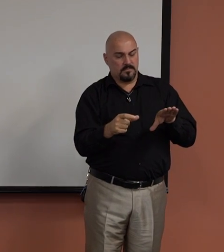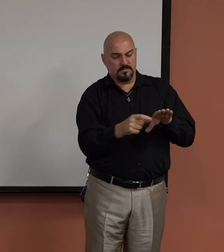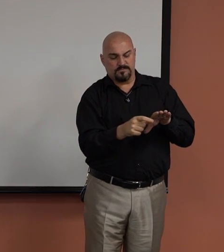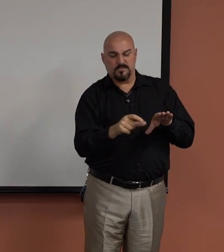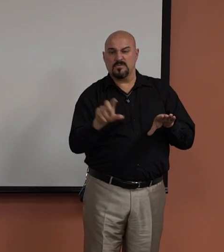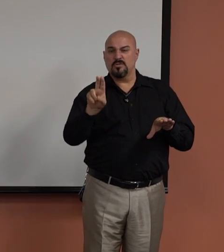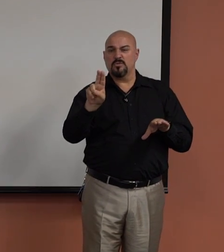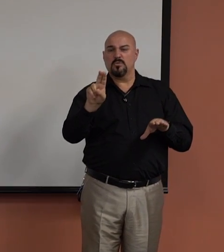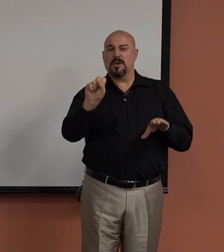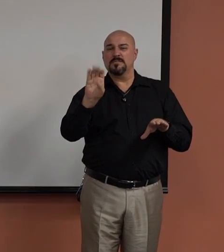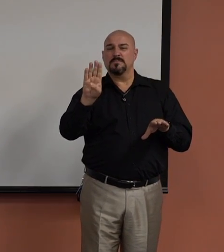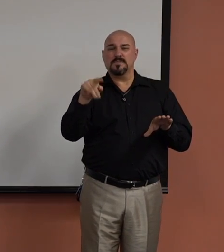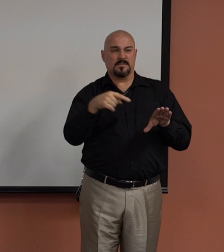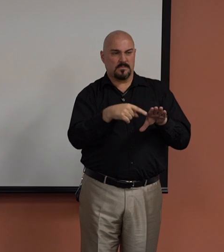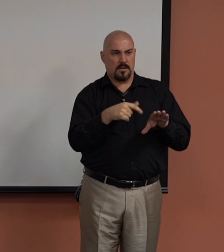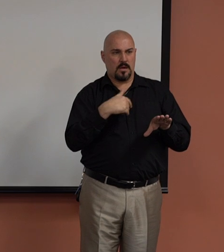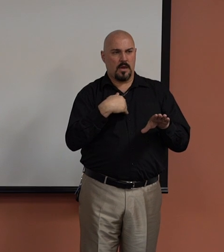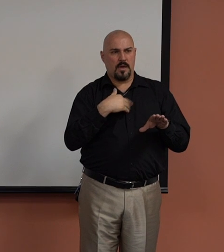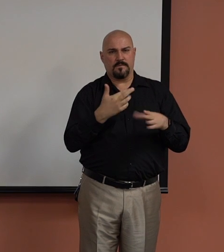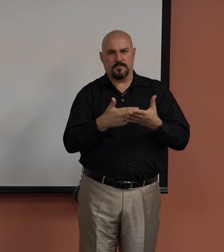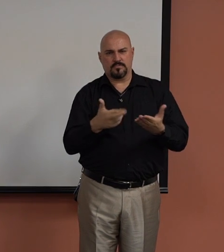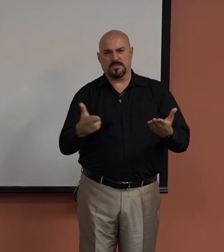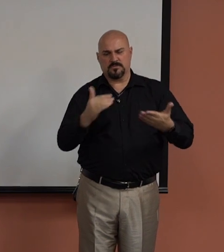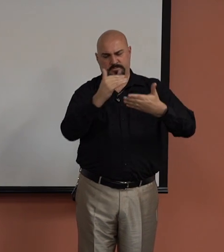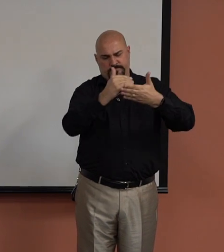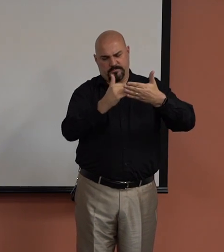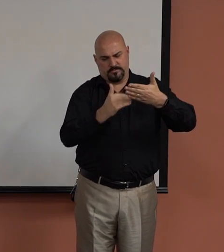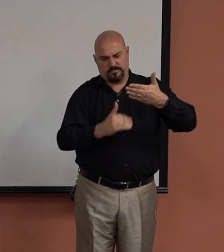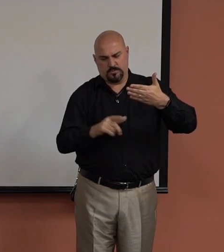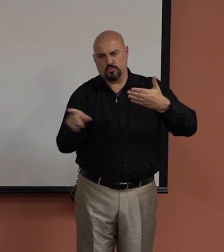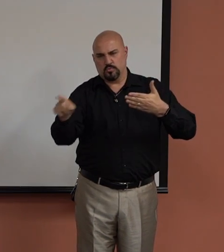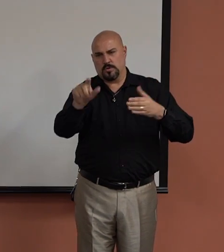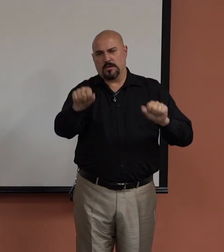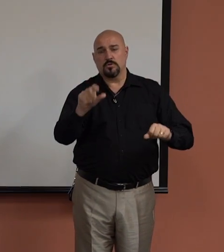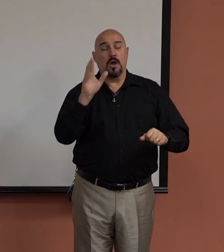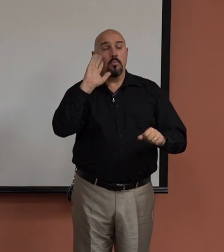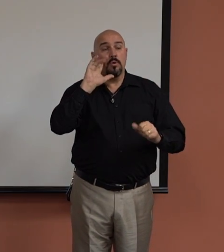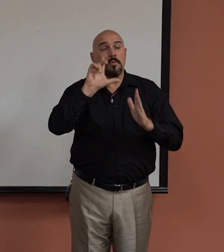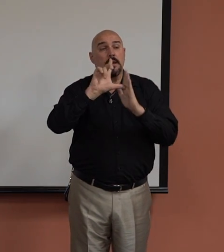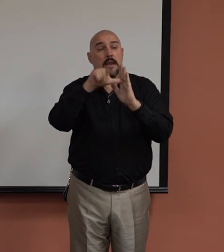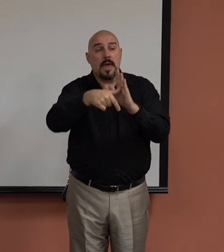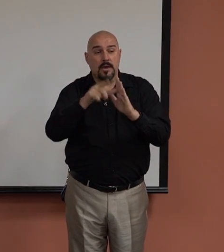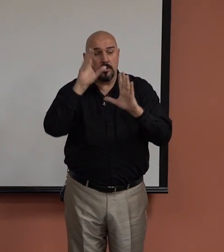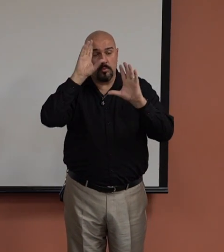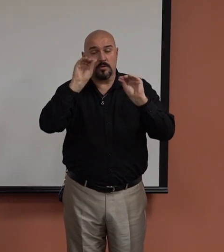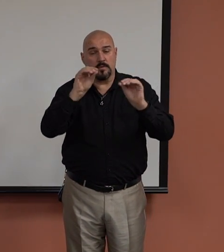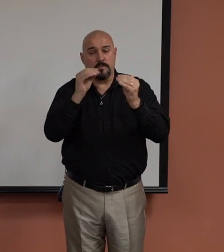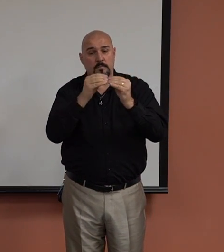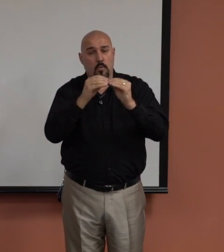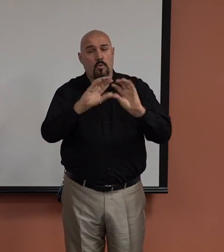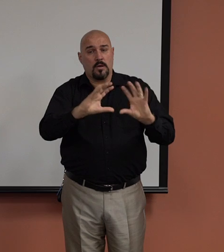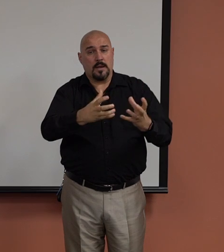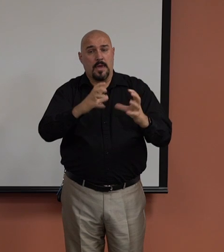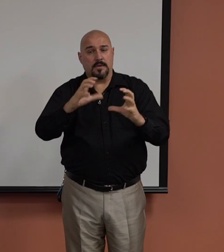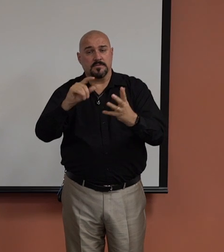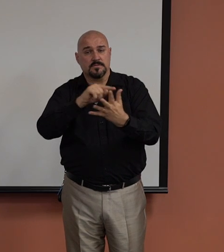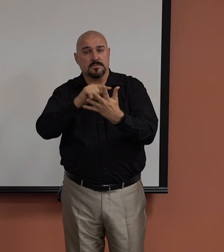as some resources that are available for you to know about and for your clients to know about for that adjustment